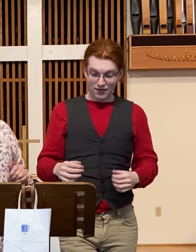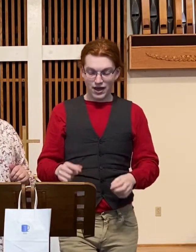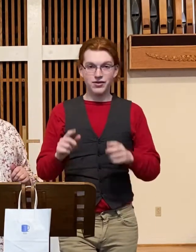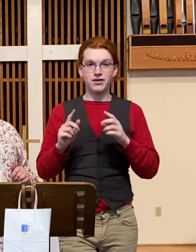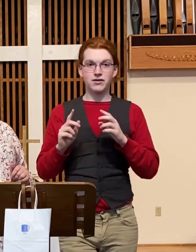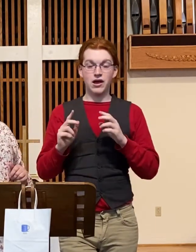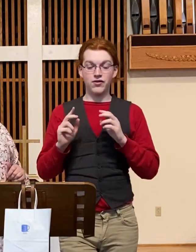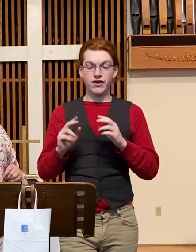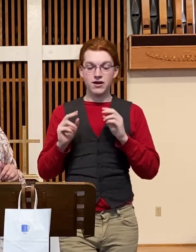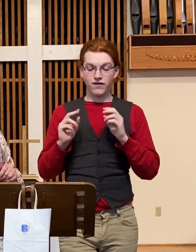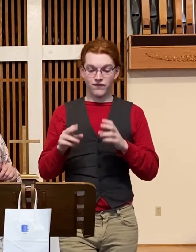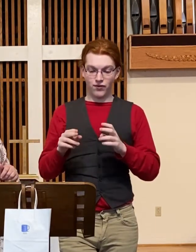And then therefore.